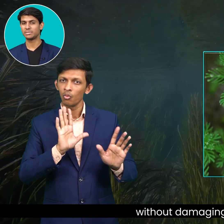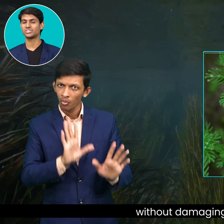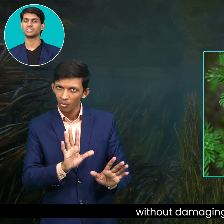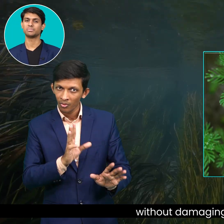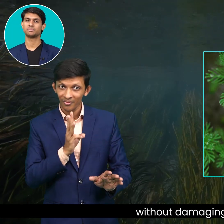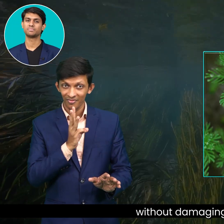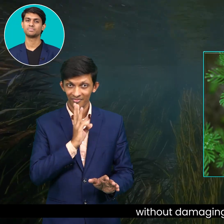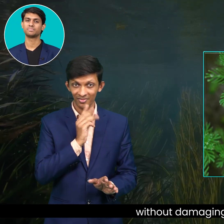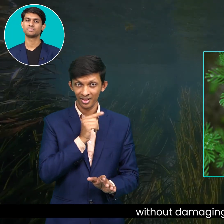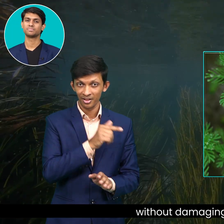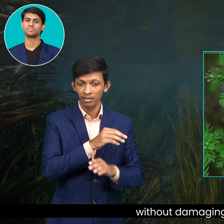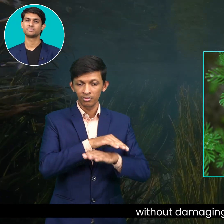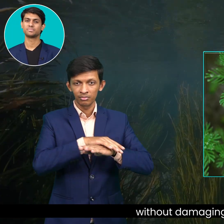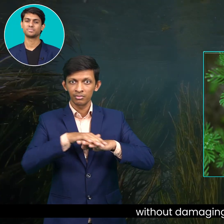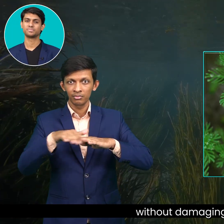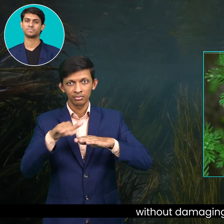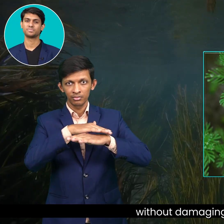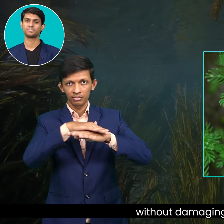without damaging them.